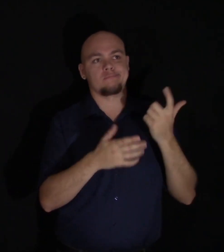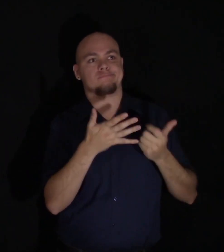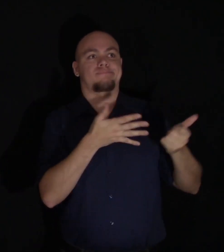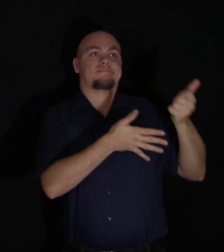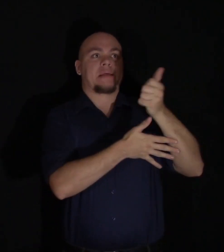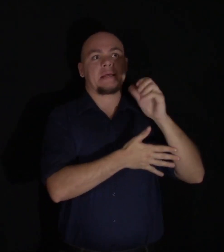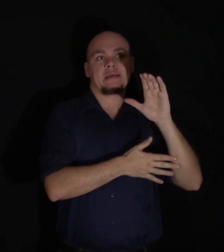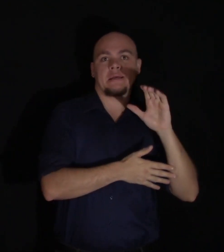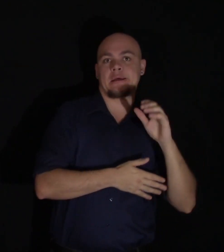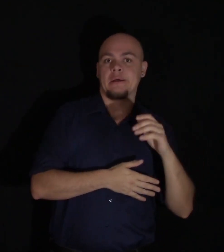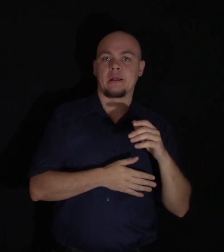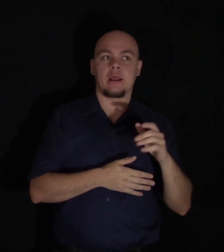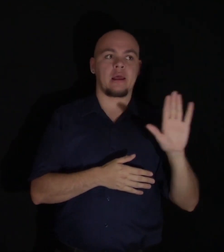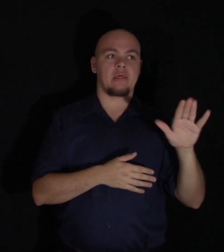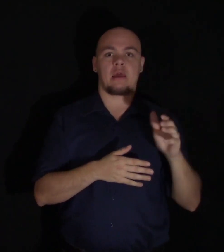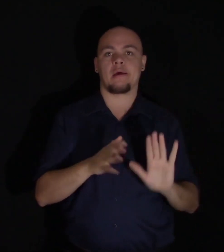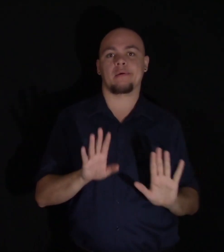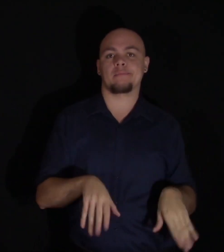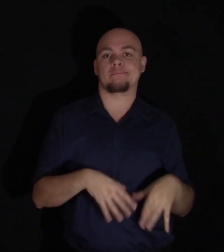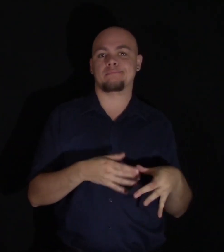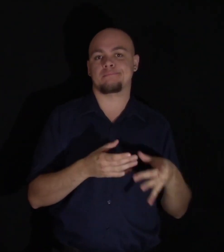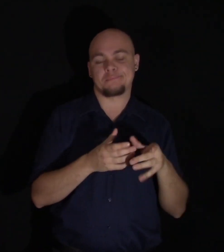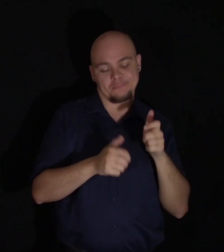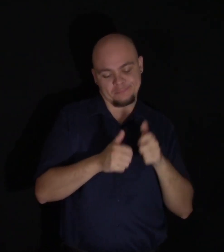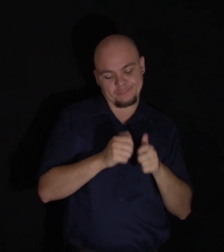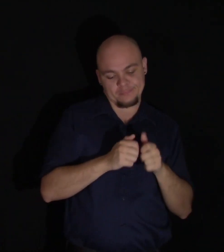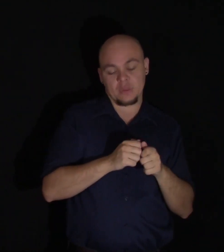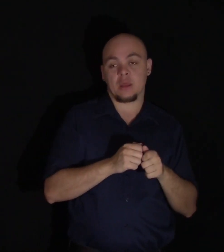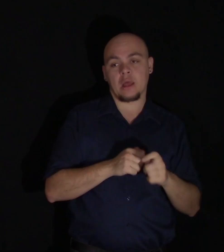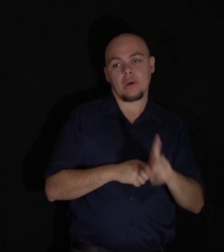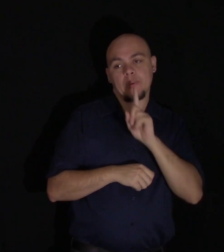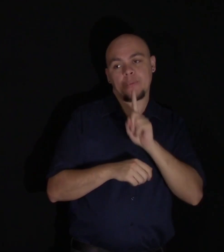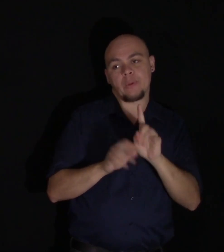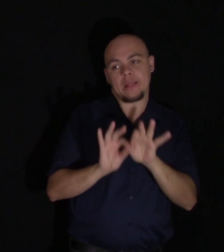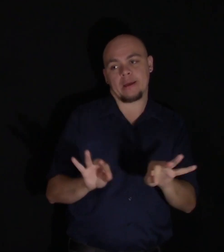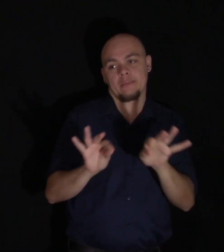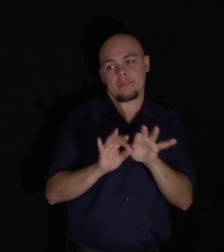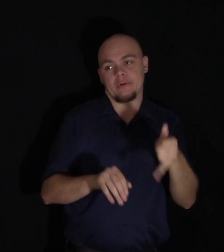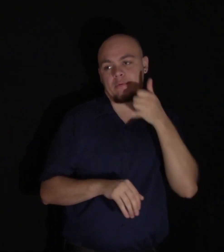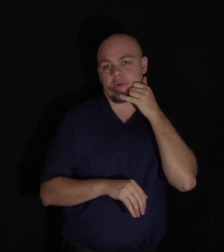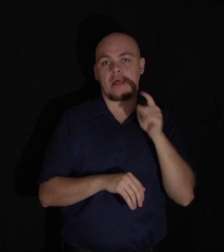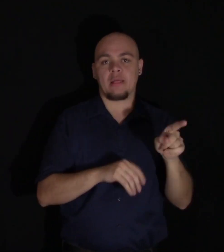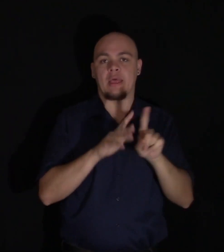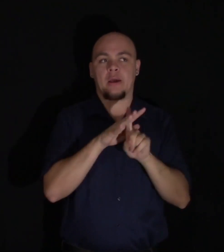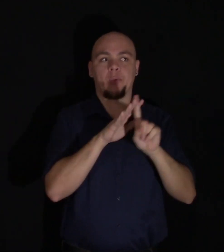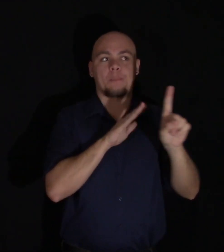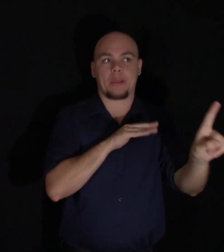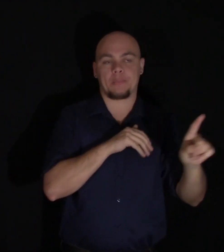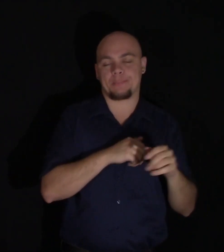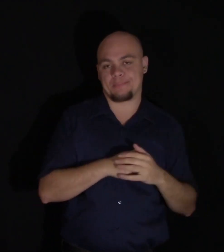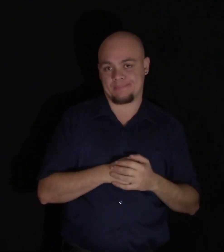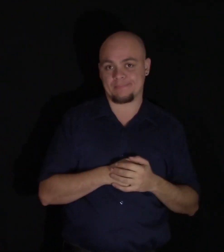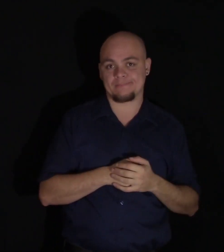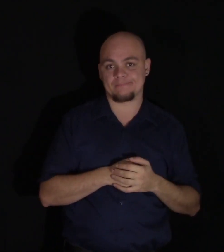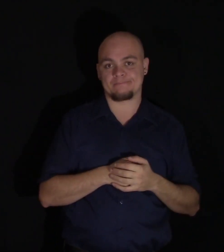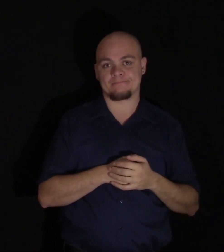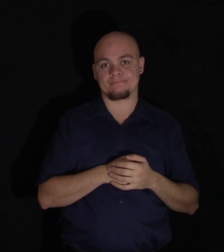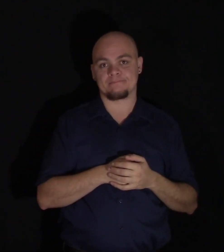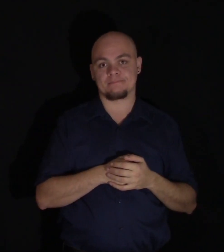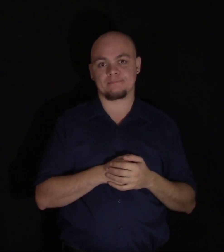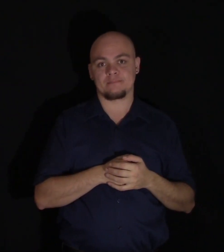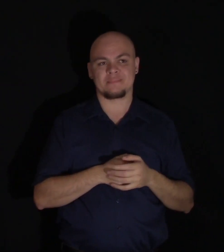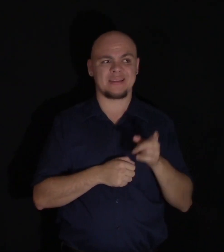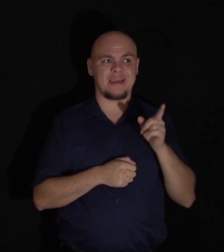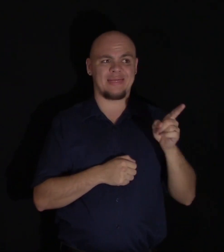whip out their BlackBerries and they say they have to make really important phone calls and they head for the exits. And they're just